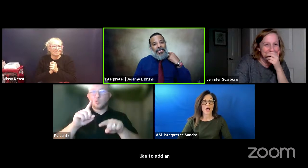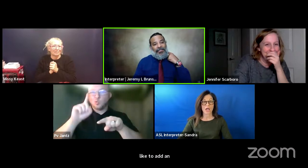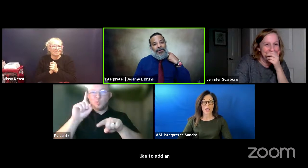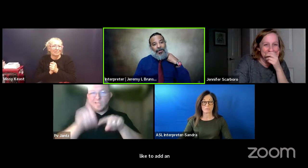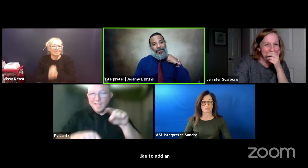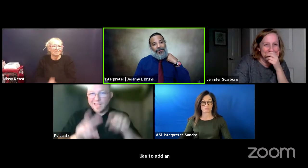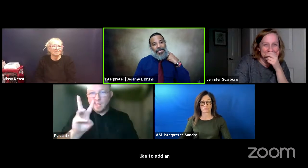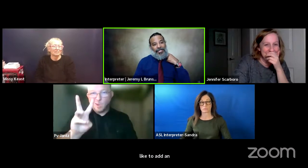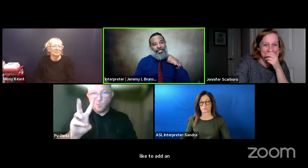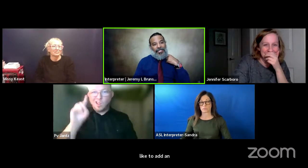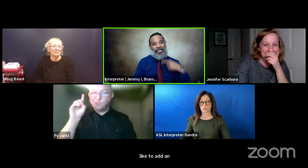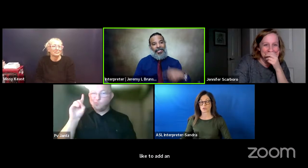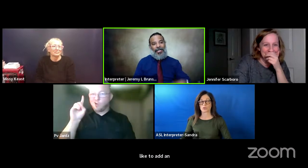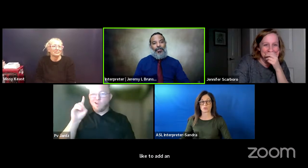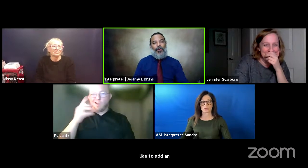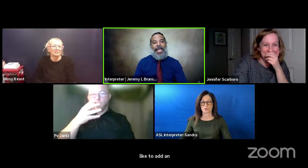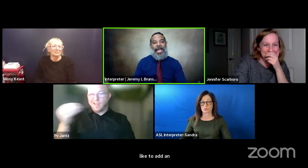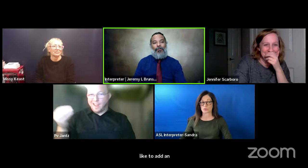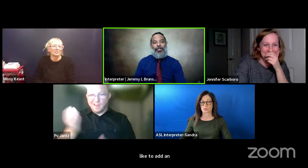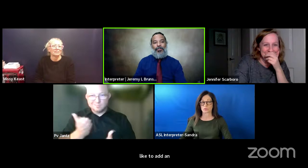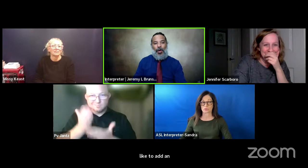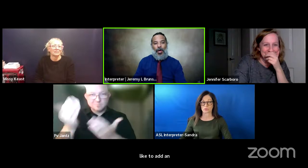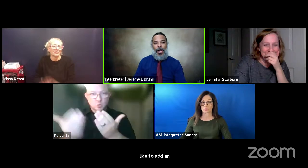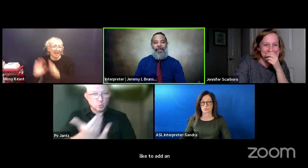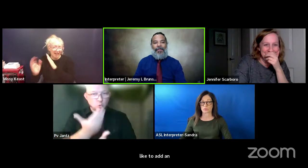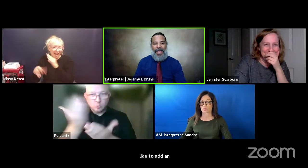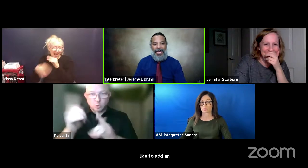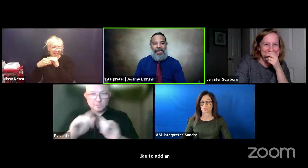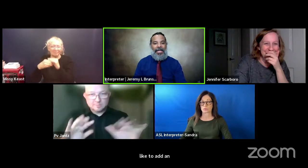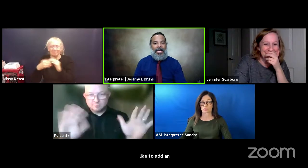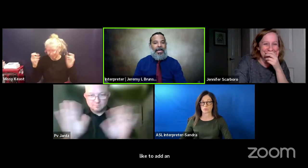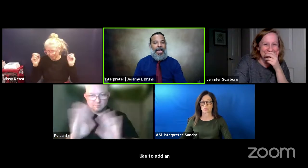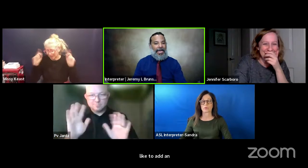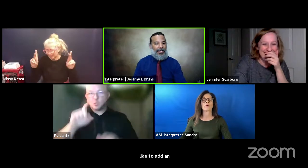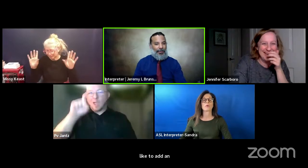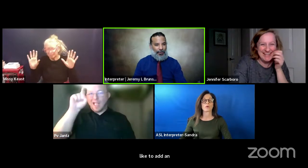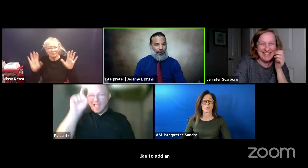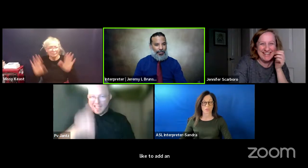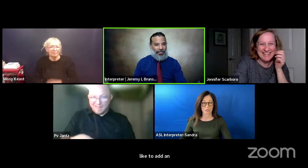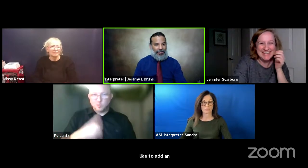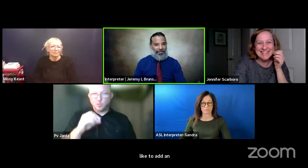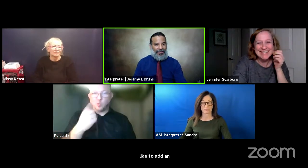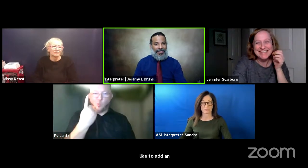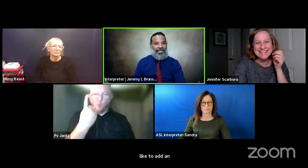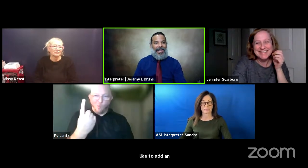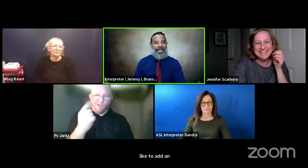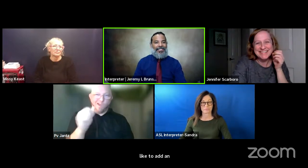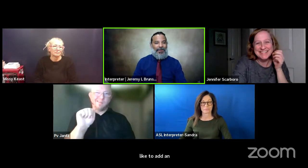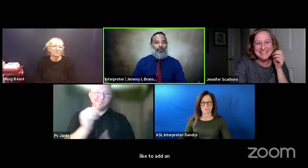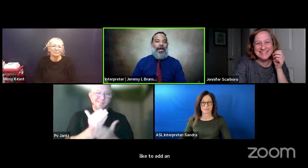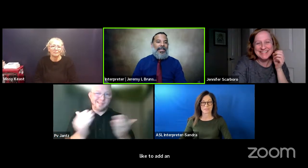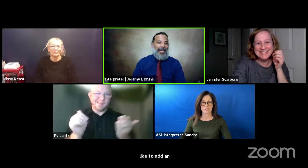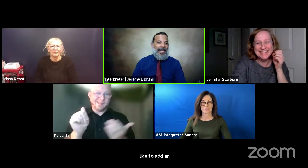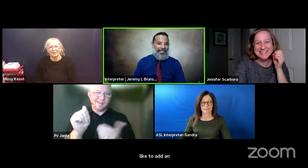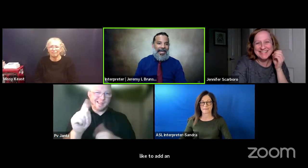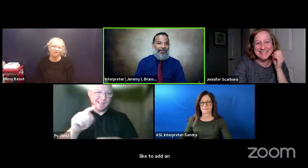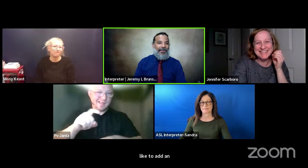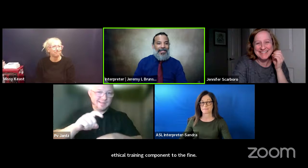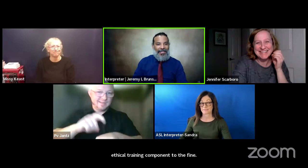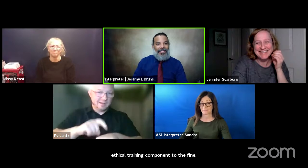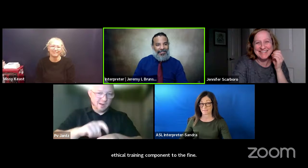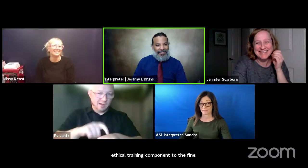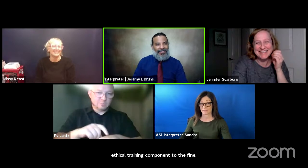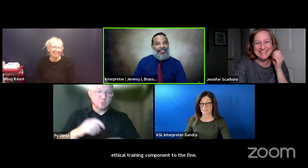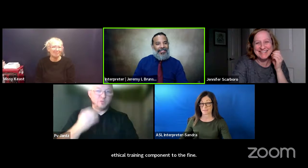Commissioner Jantz, point of clarification. So you can't withdraw and then add another motion. It has to be one at a